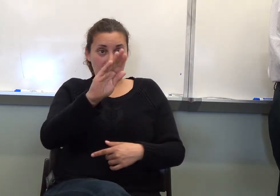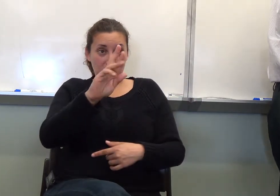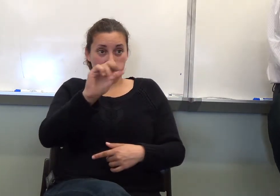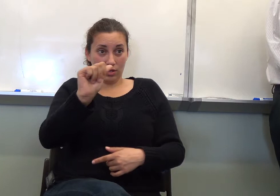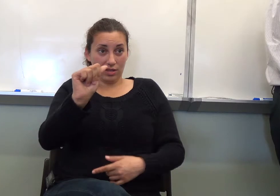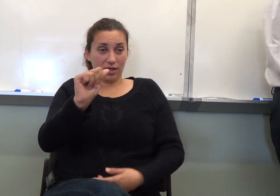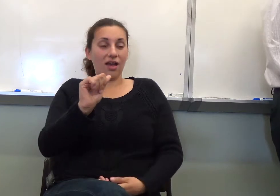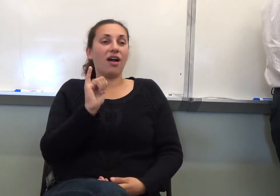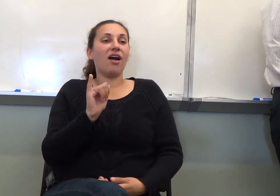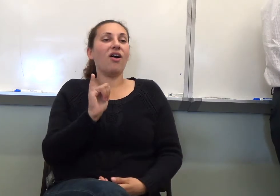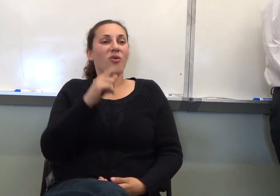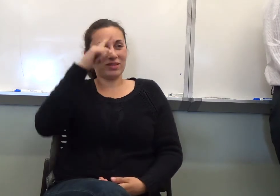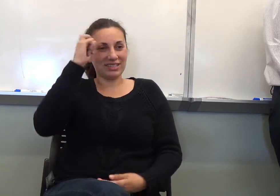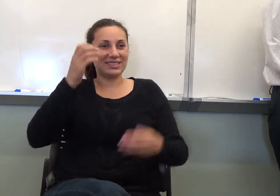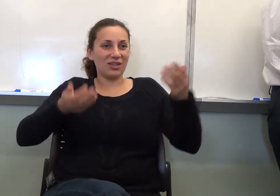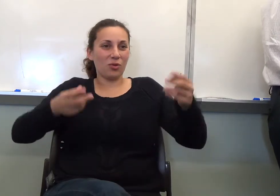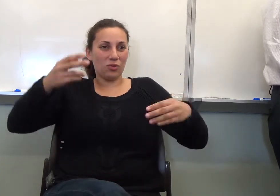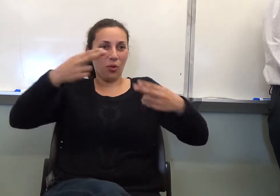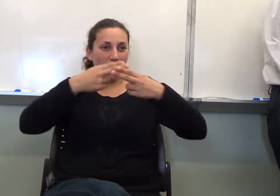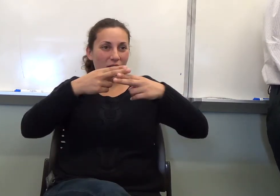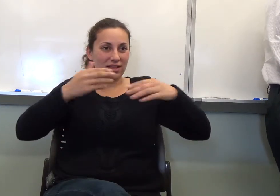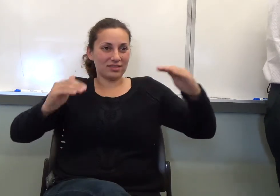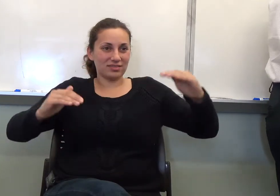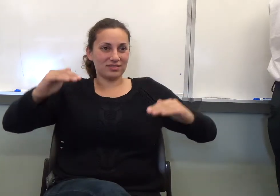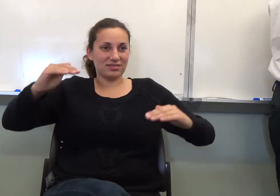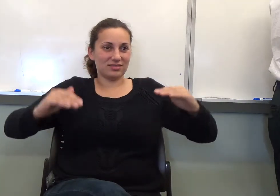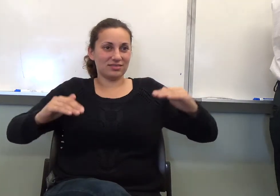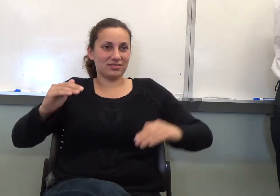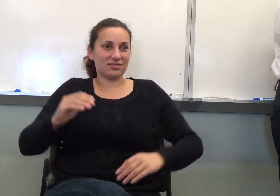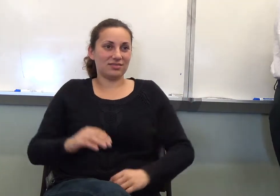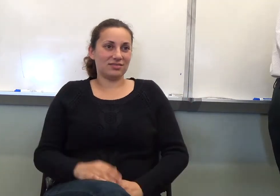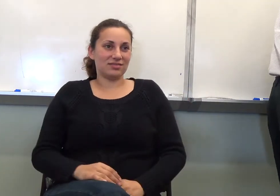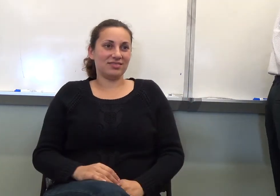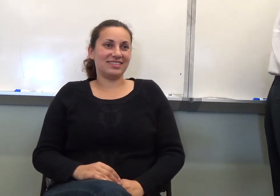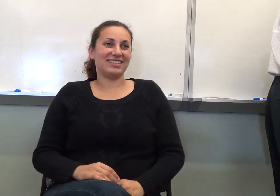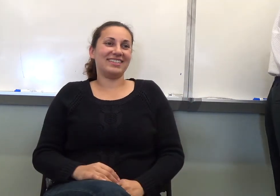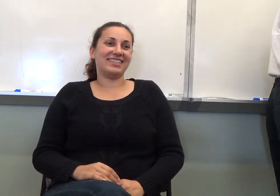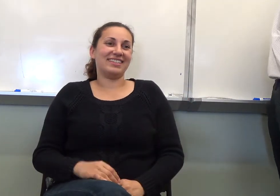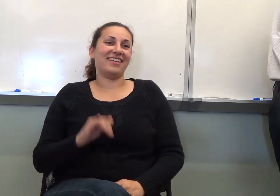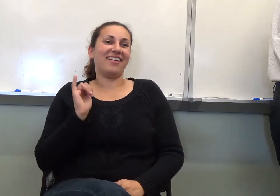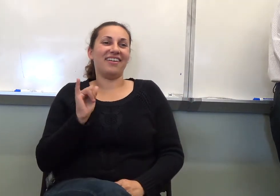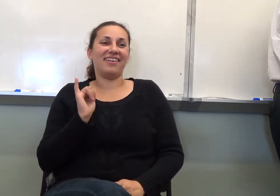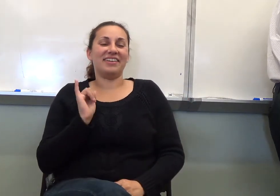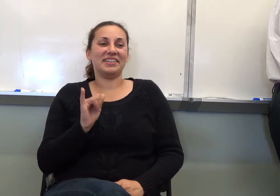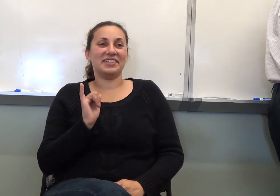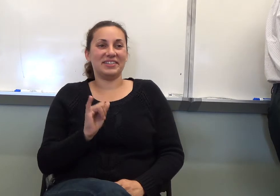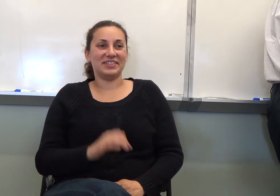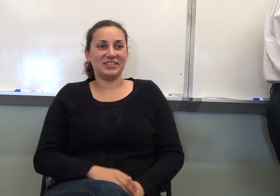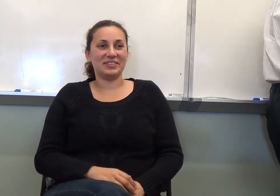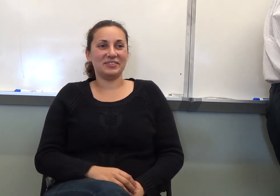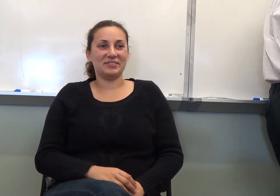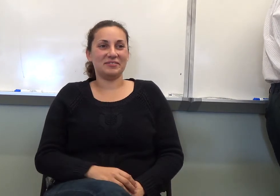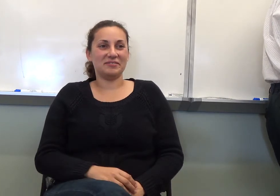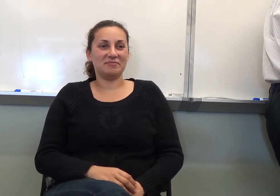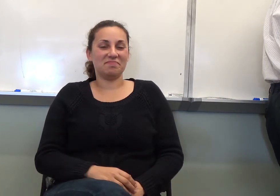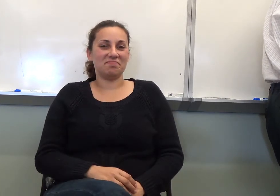Because this weighs something, there's nothing over there. So let's suppose we're in the assayer's office, and the assayer has